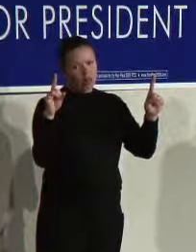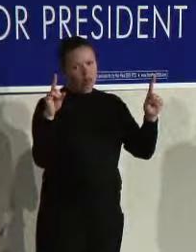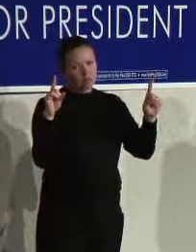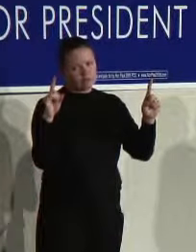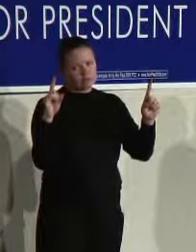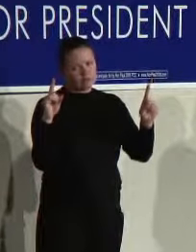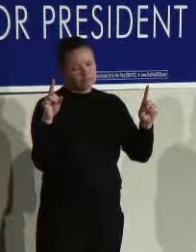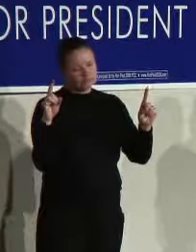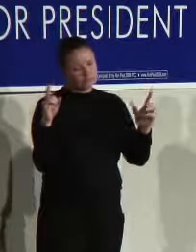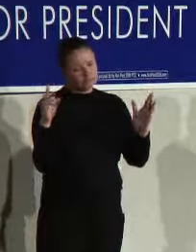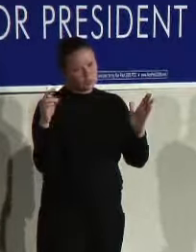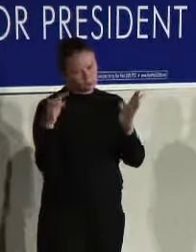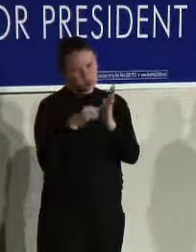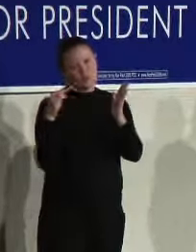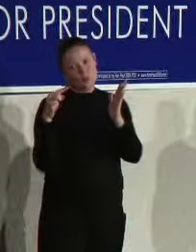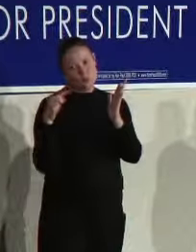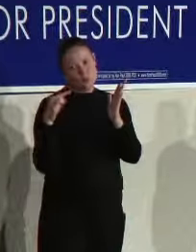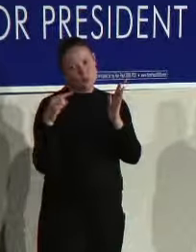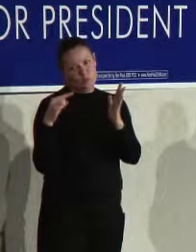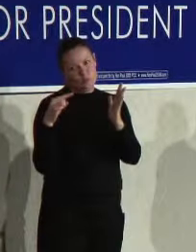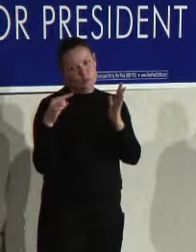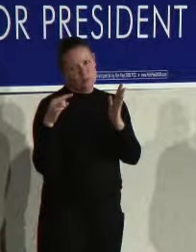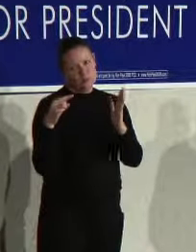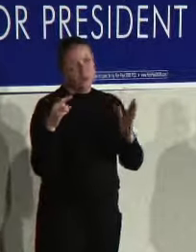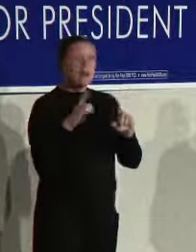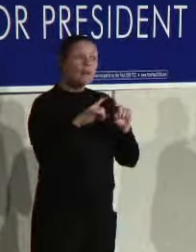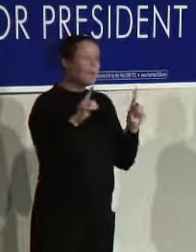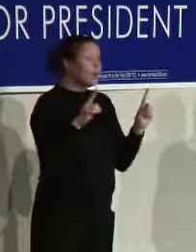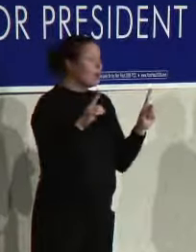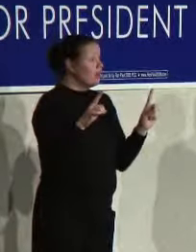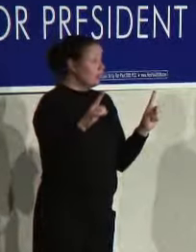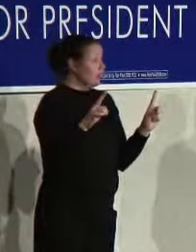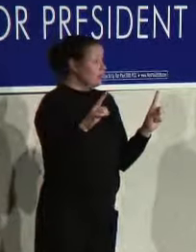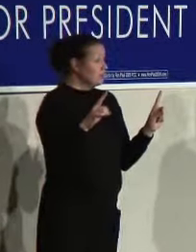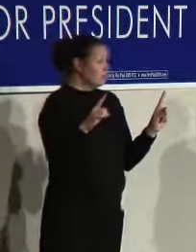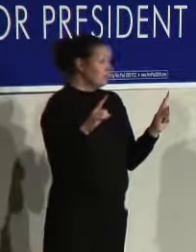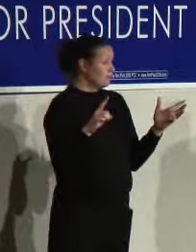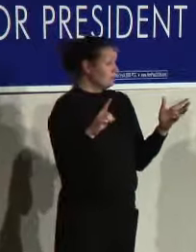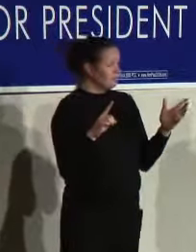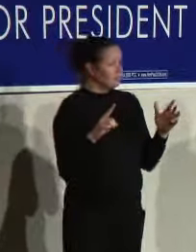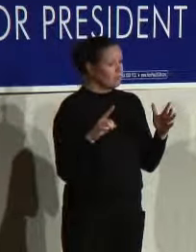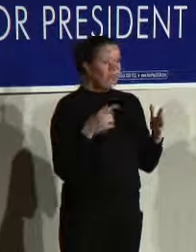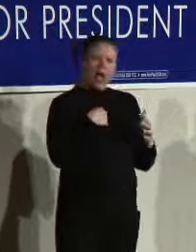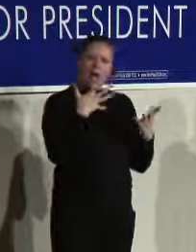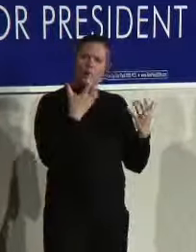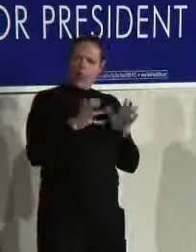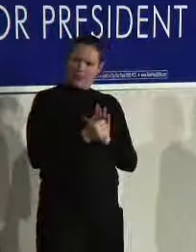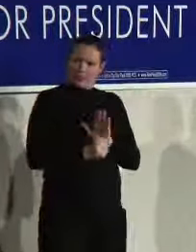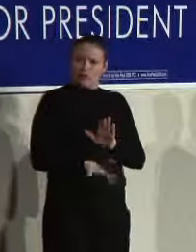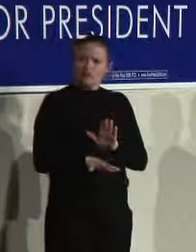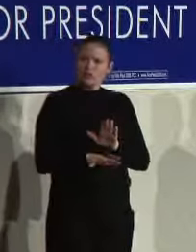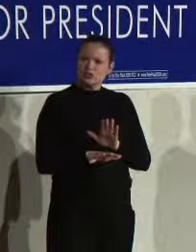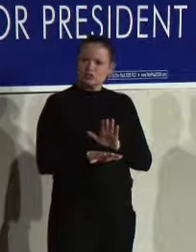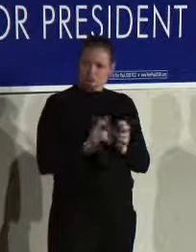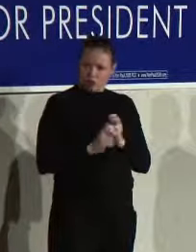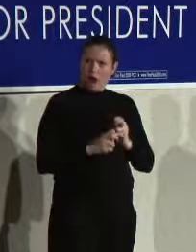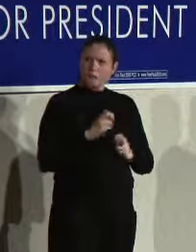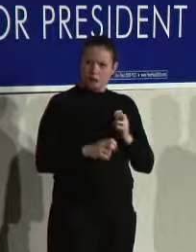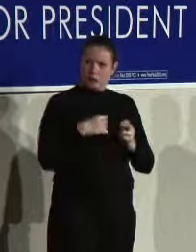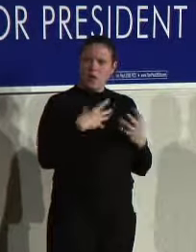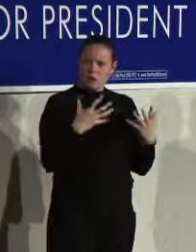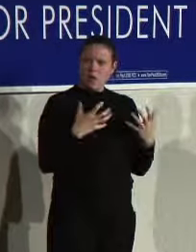things. But I would like to just mention the issue very briefly about the abortion issue, because I am right